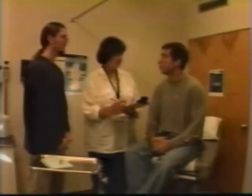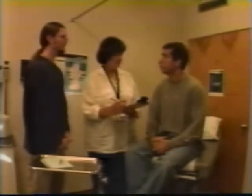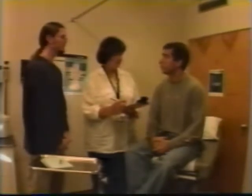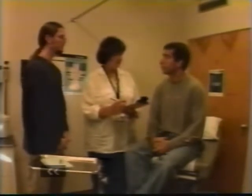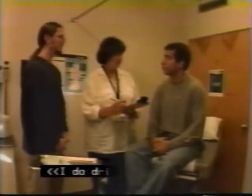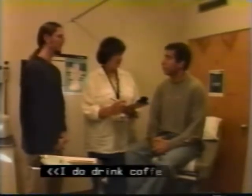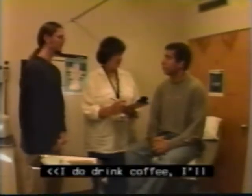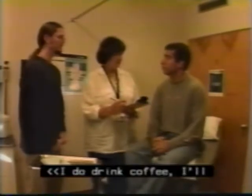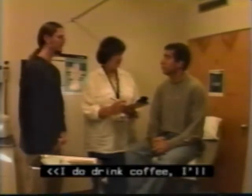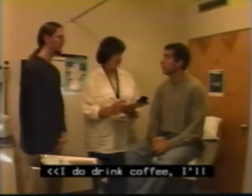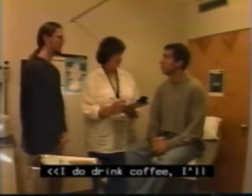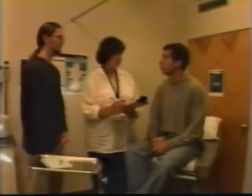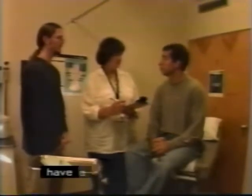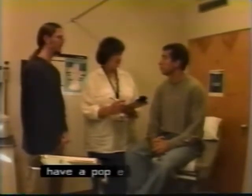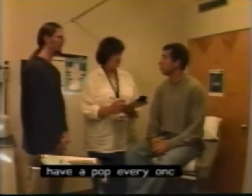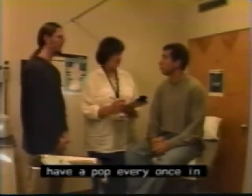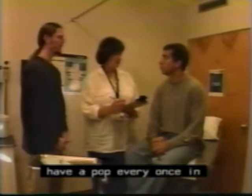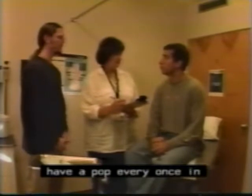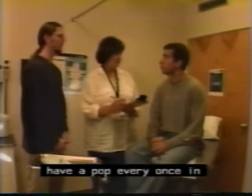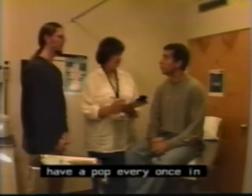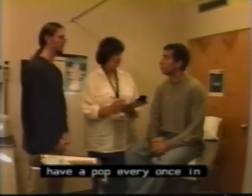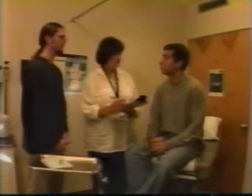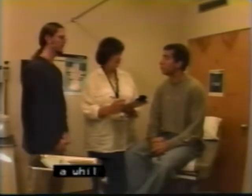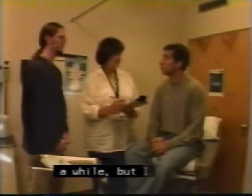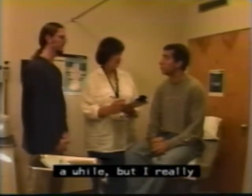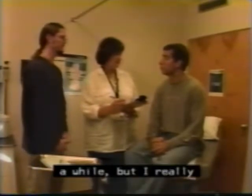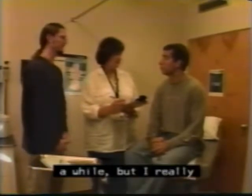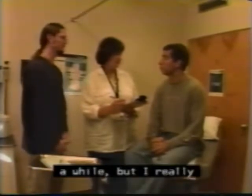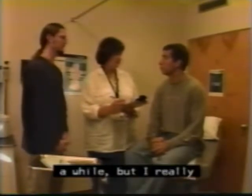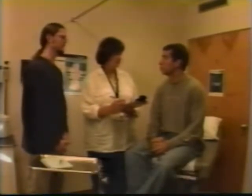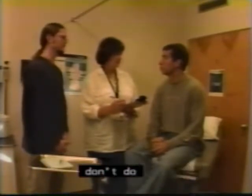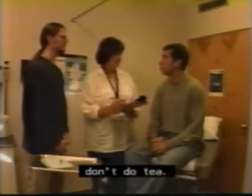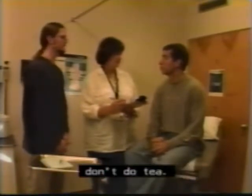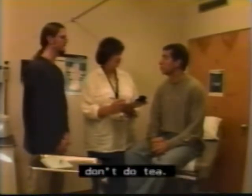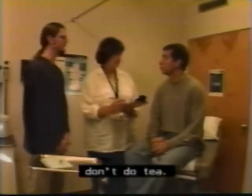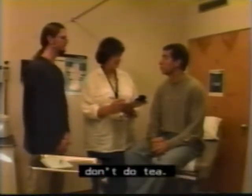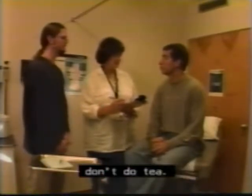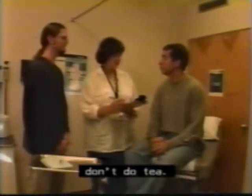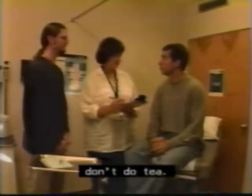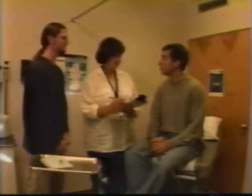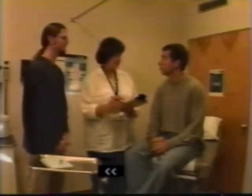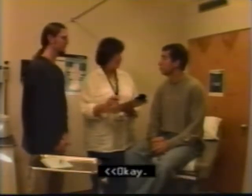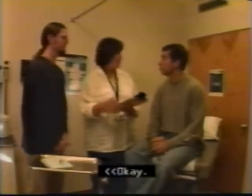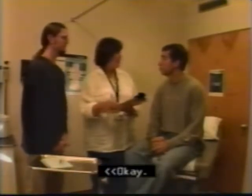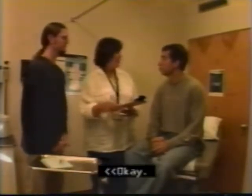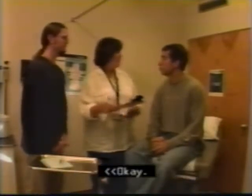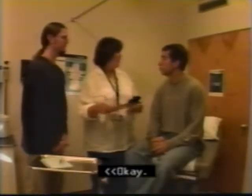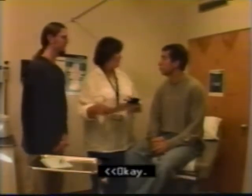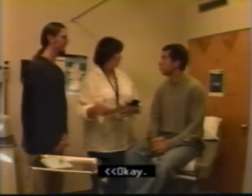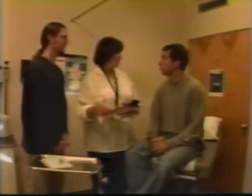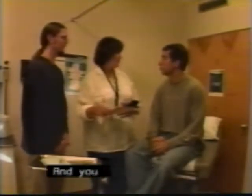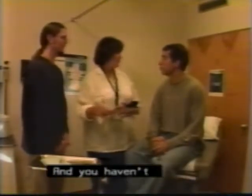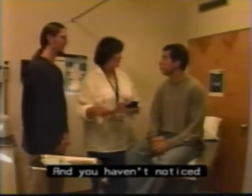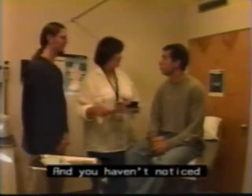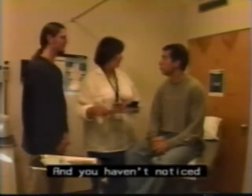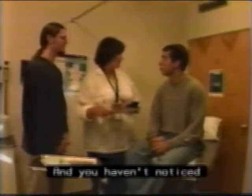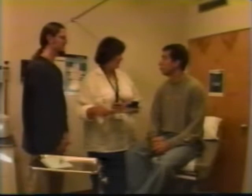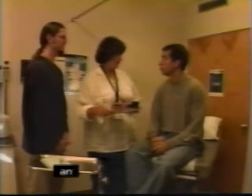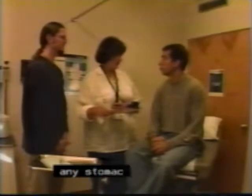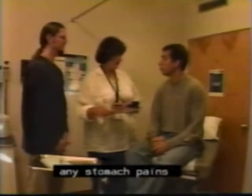I do drink coffee. I'll have a pop every once in a while, but I really don't do tea. Okay. And you haven't noticed any stomach